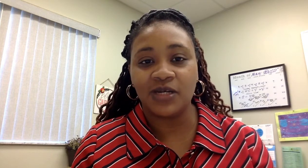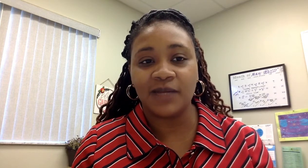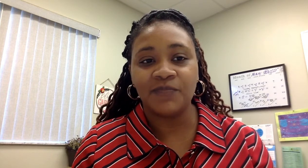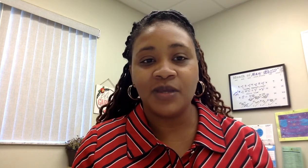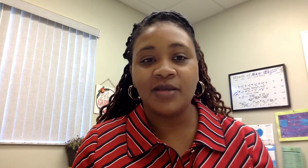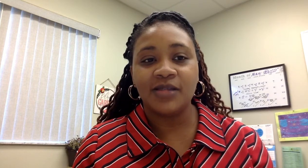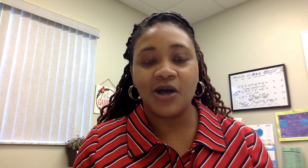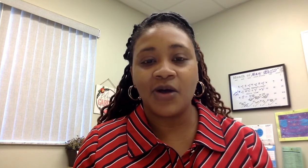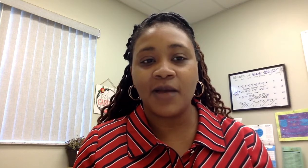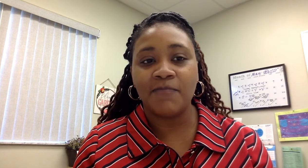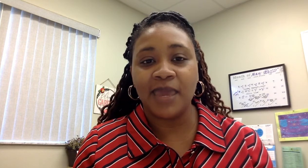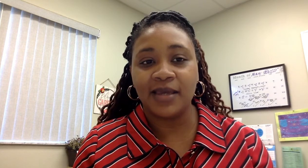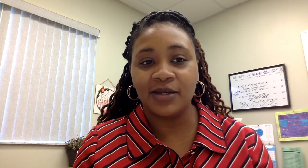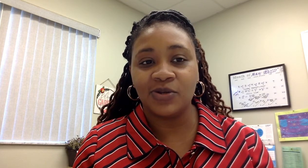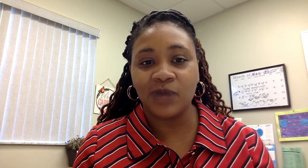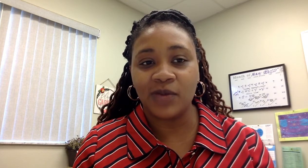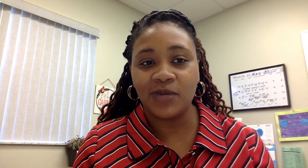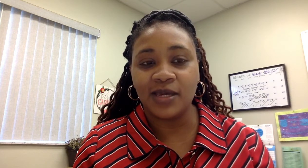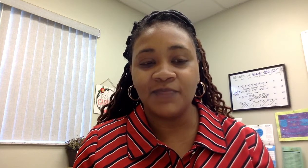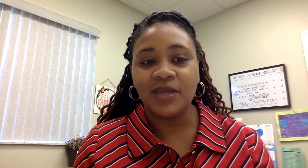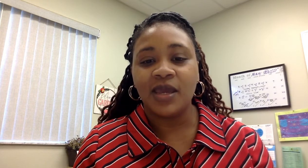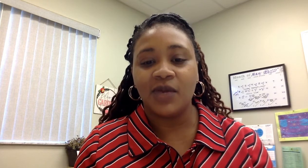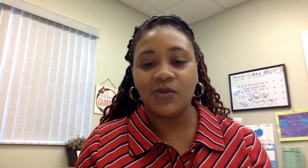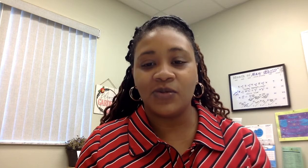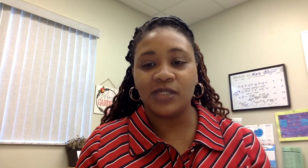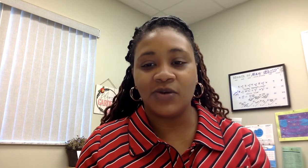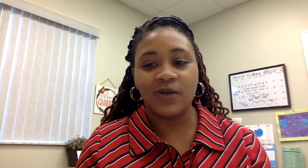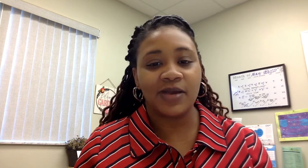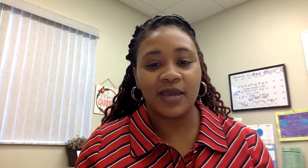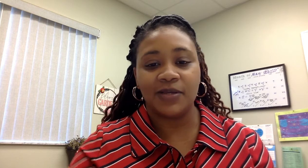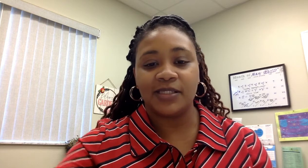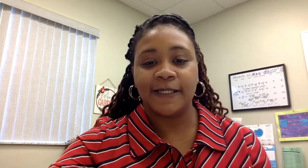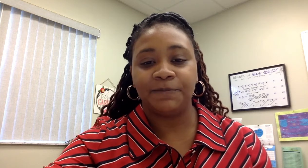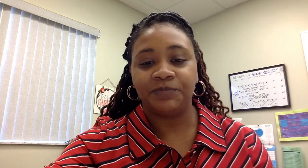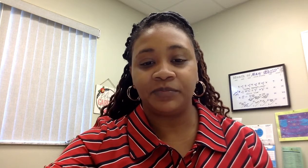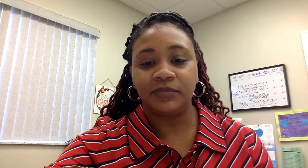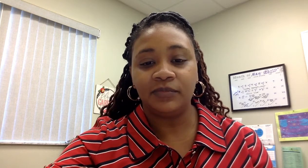treated. So, make it a great week, and we will see you around campus.